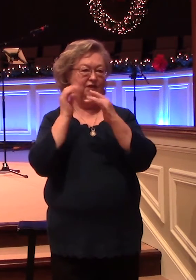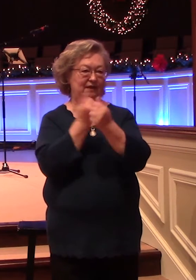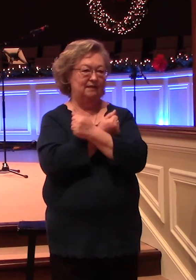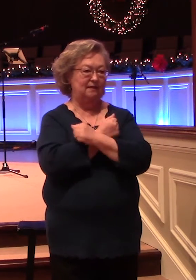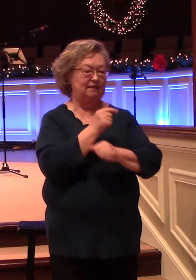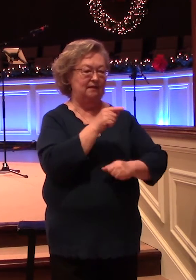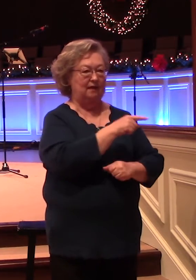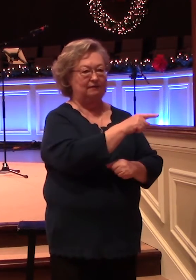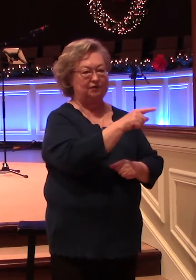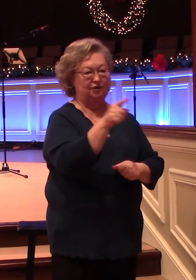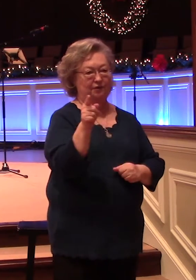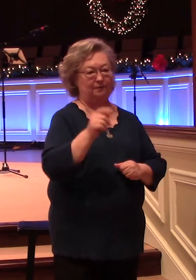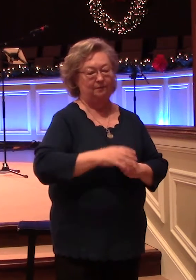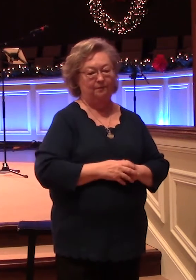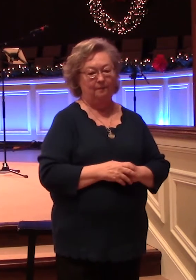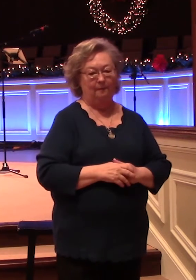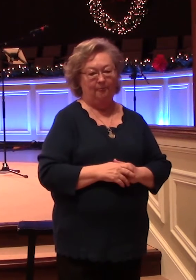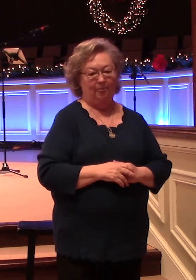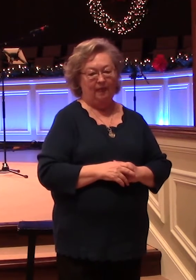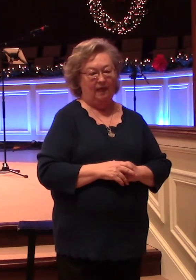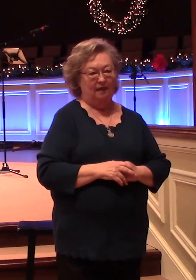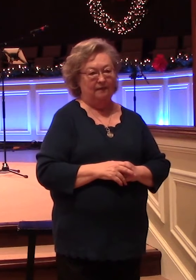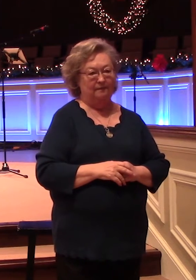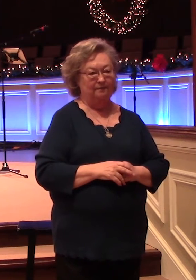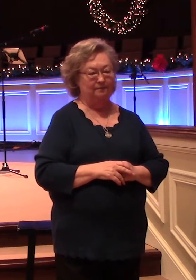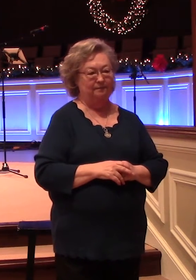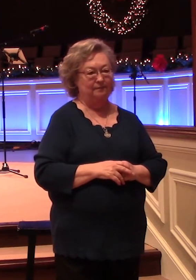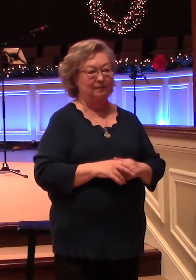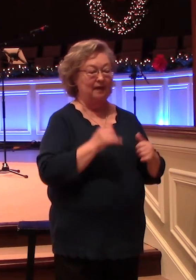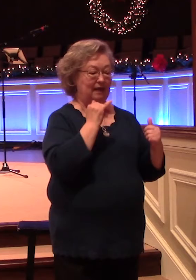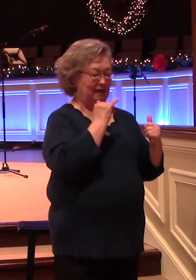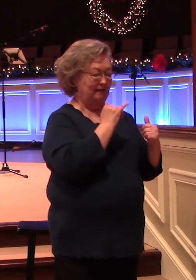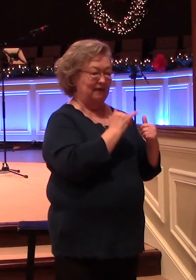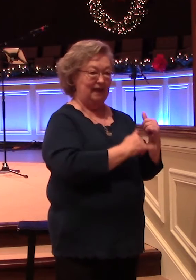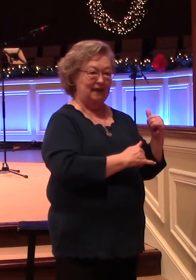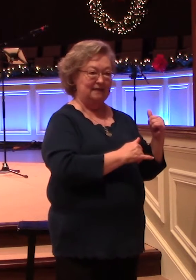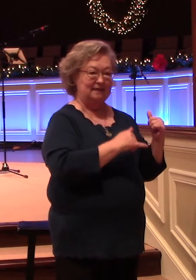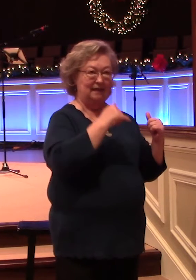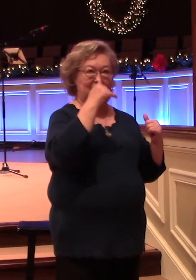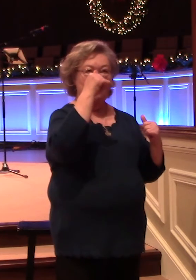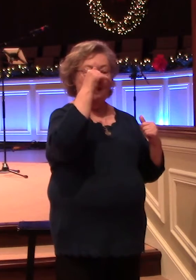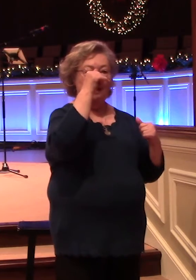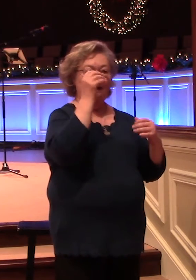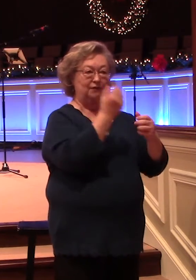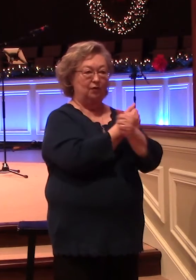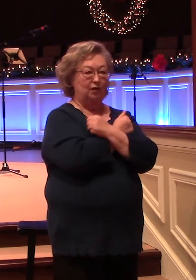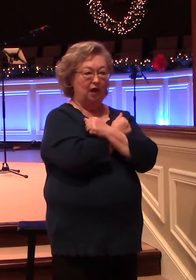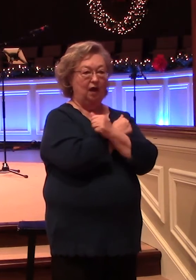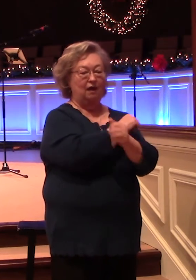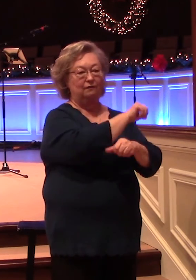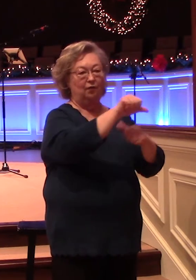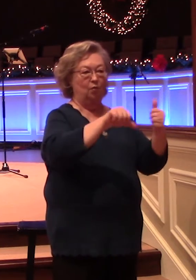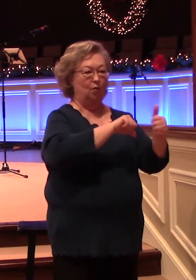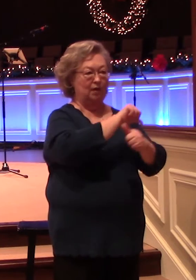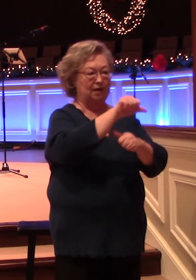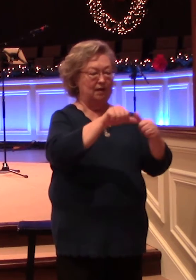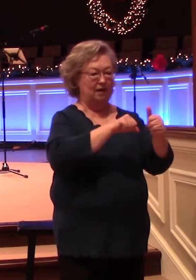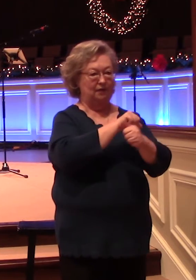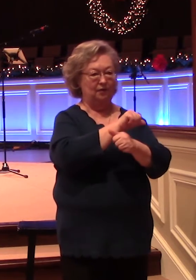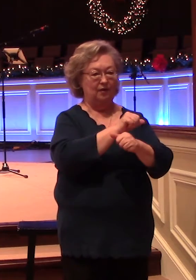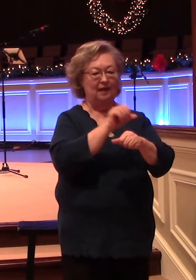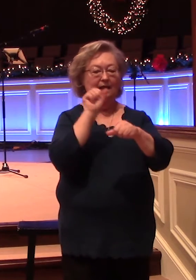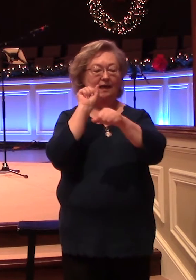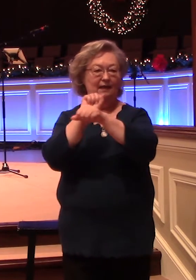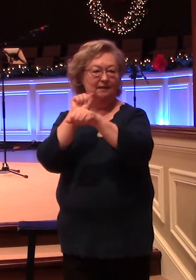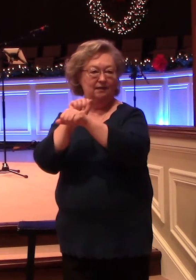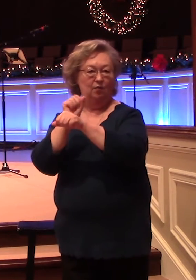one another is the work of the Spirit. Love one another is the work of the Spirit. We're told that nobody